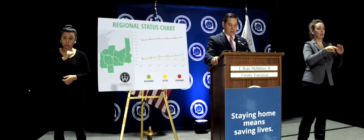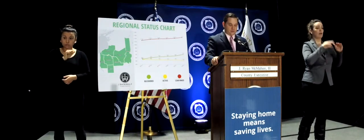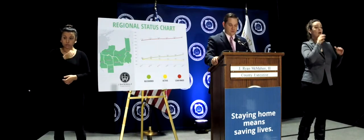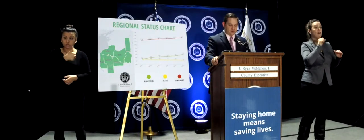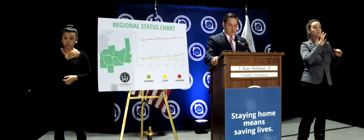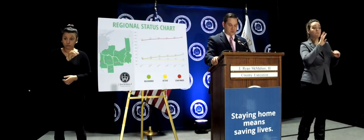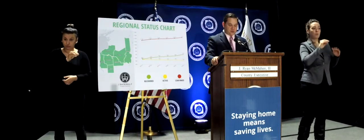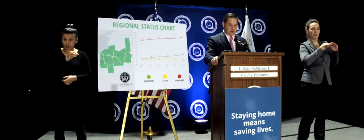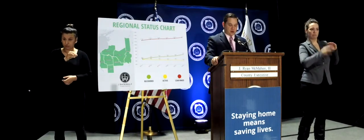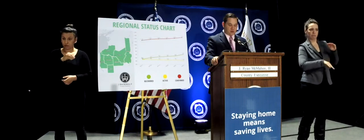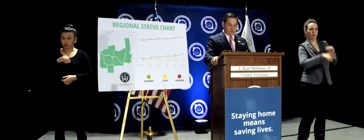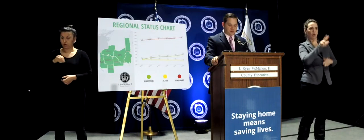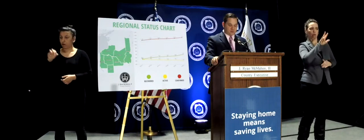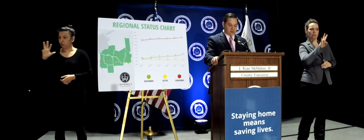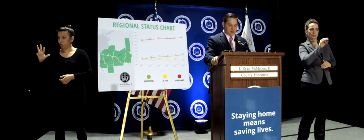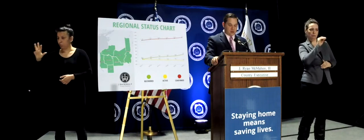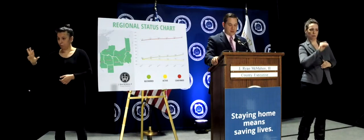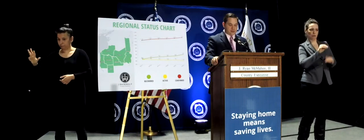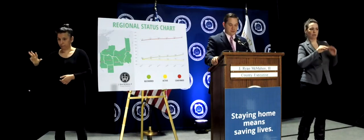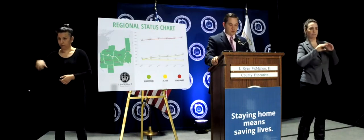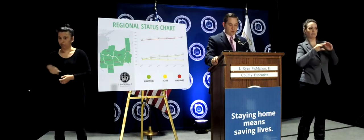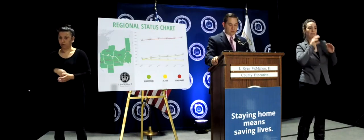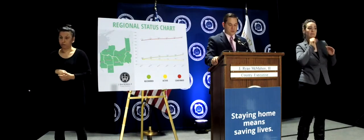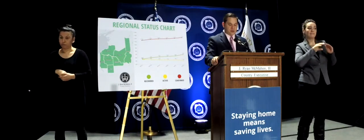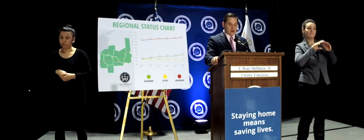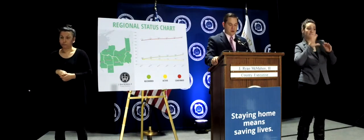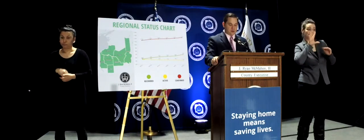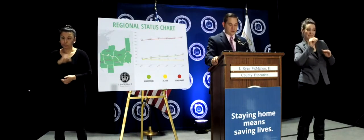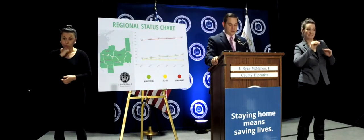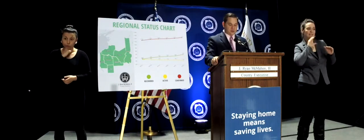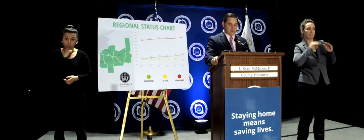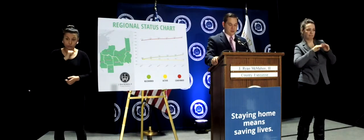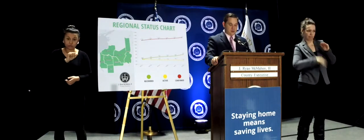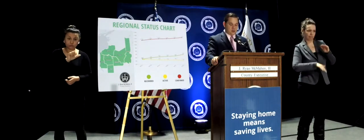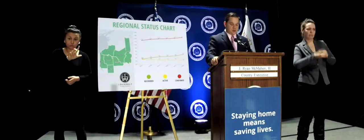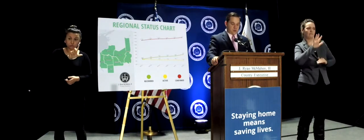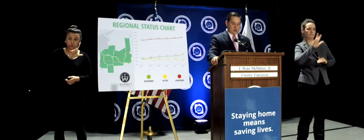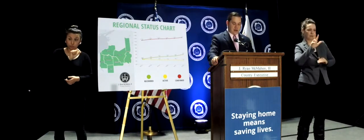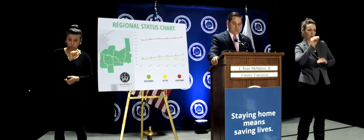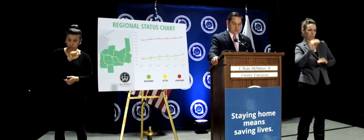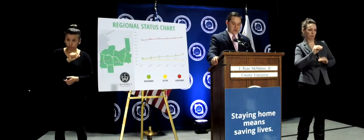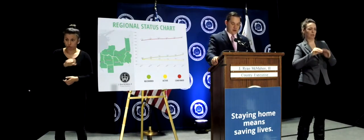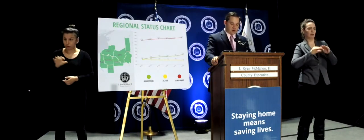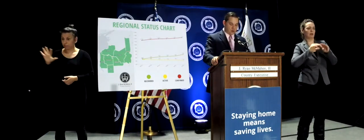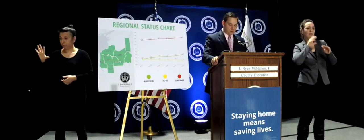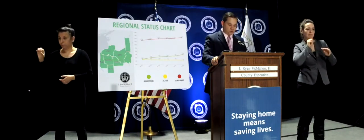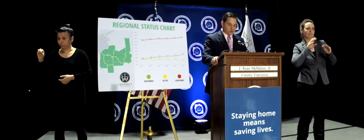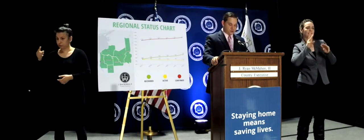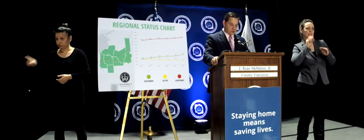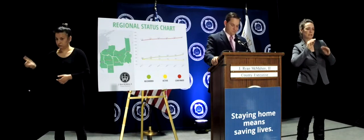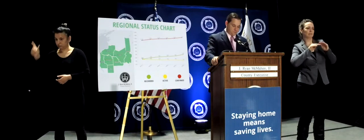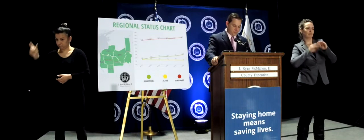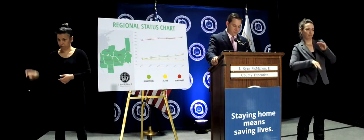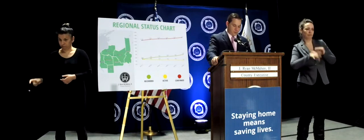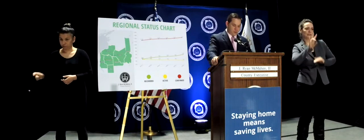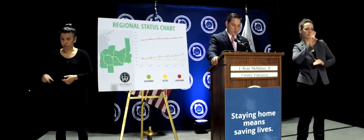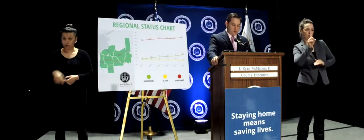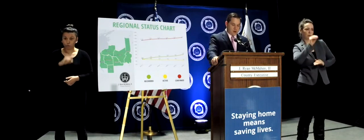40, 53% are under 50, 71% are under 60, 29% are over